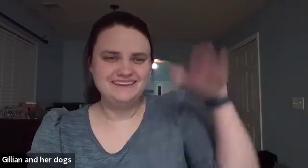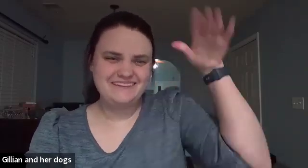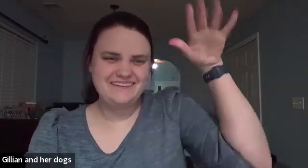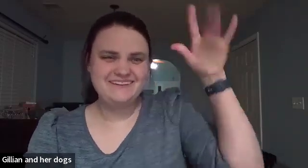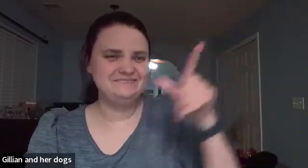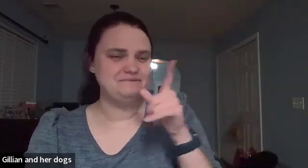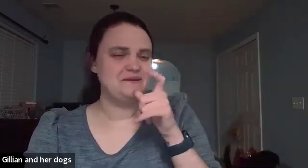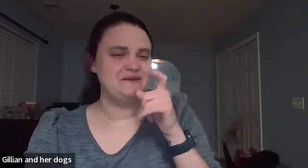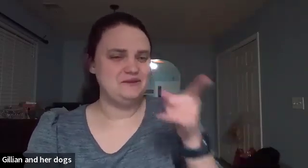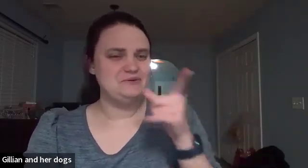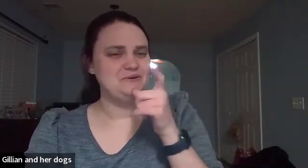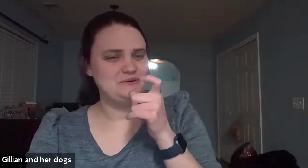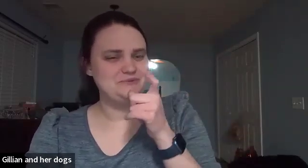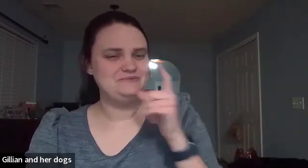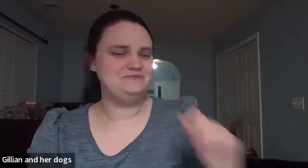like you, who.